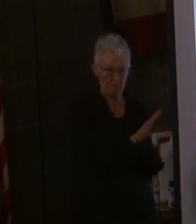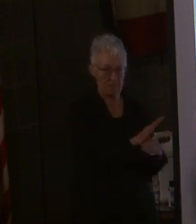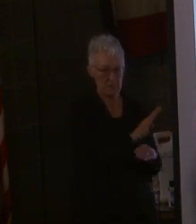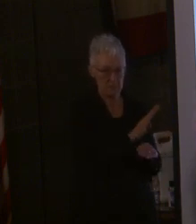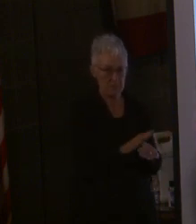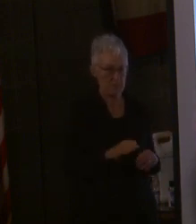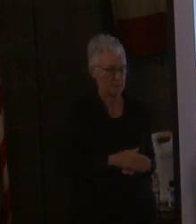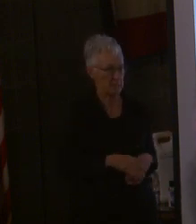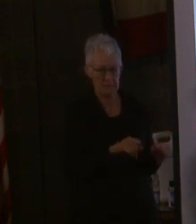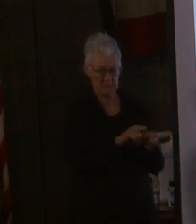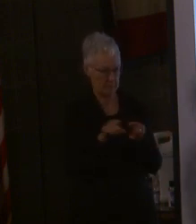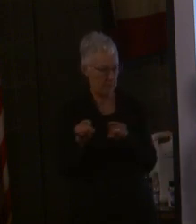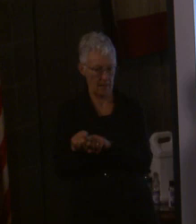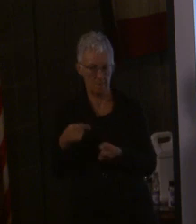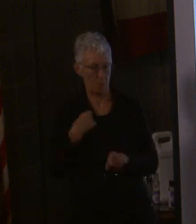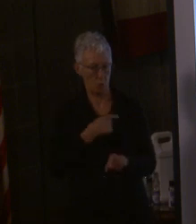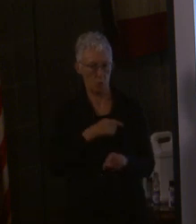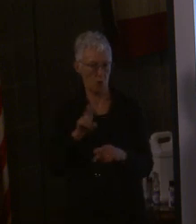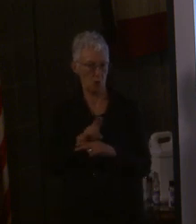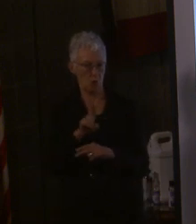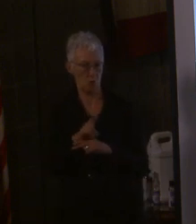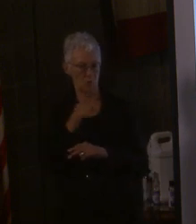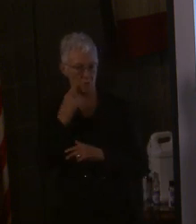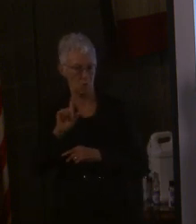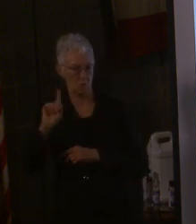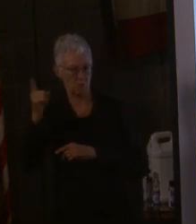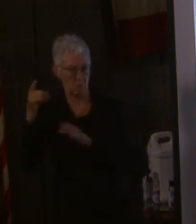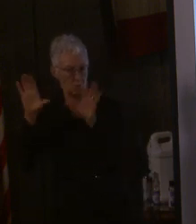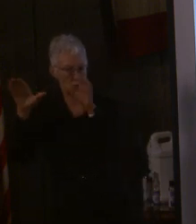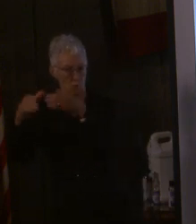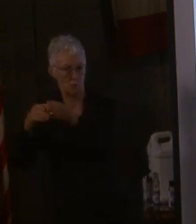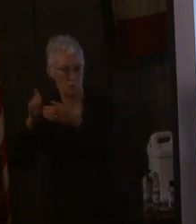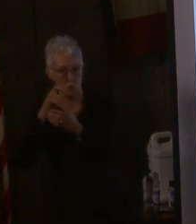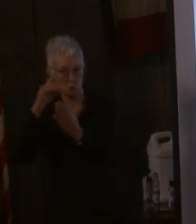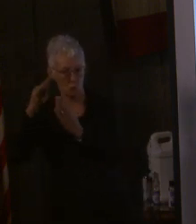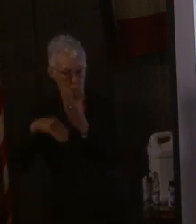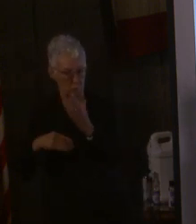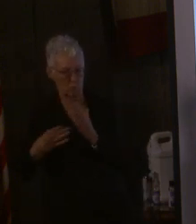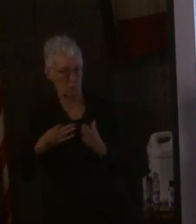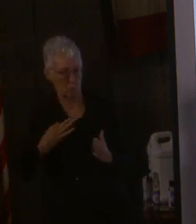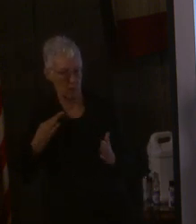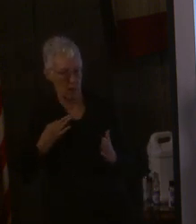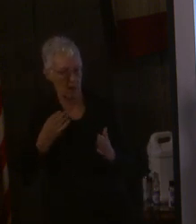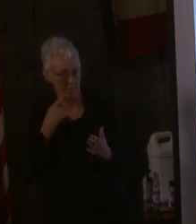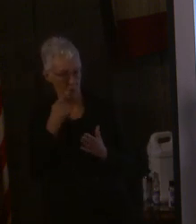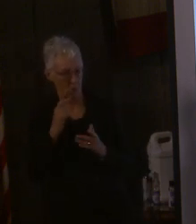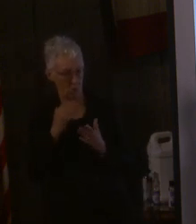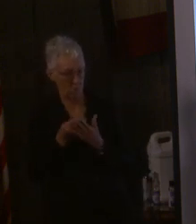we used for the first round when we did the funding in July.